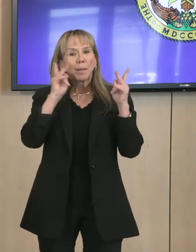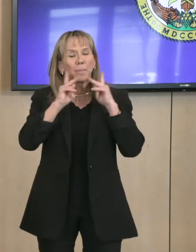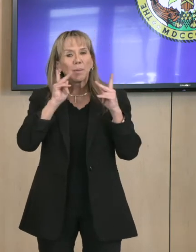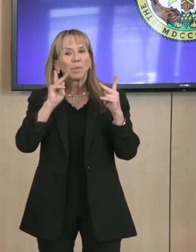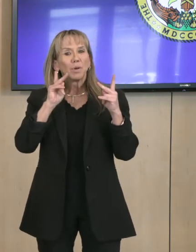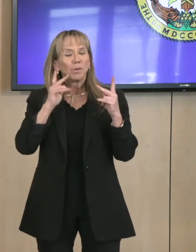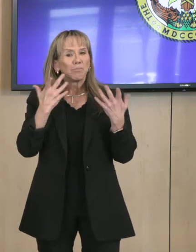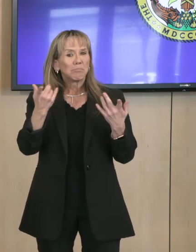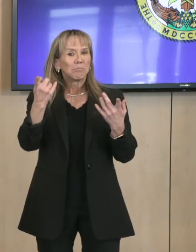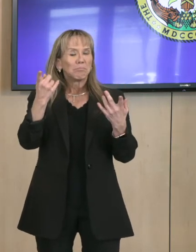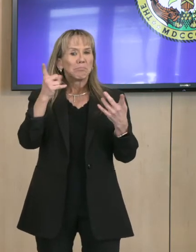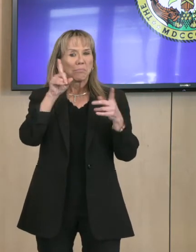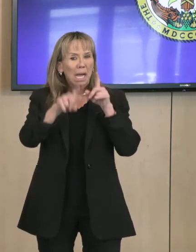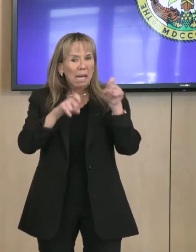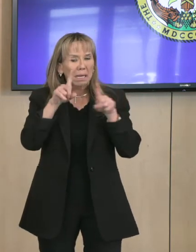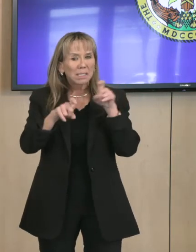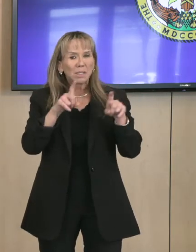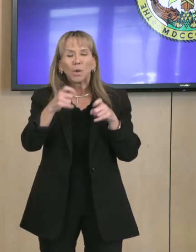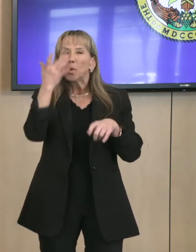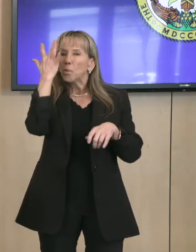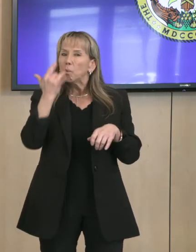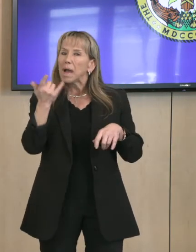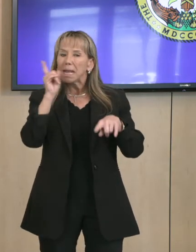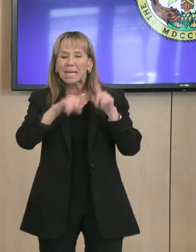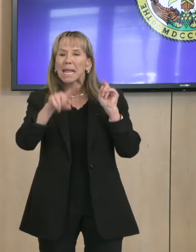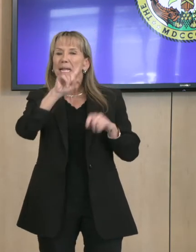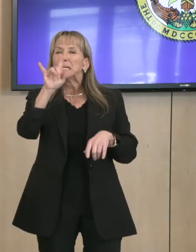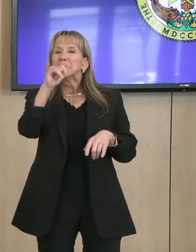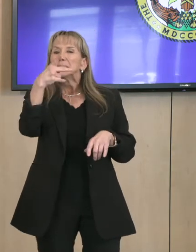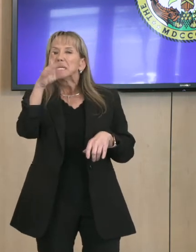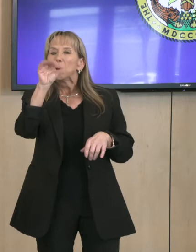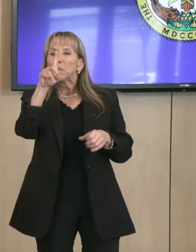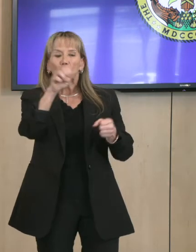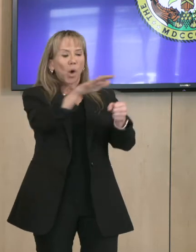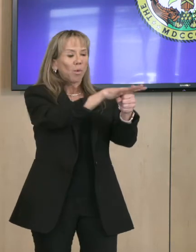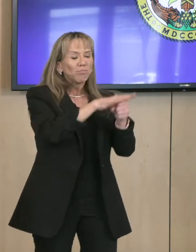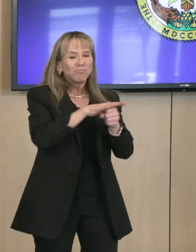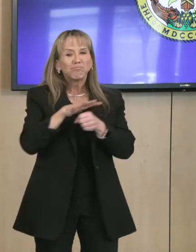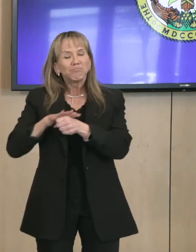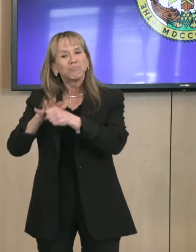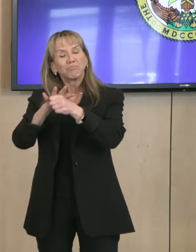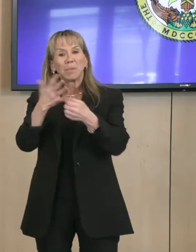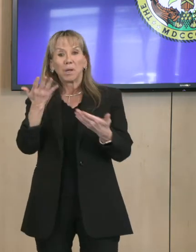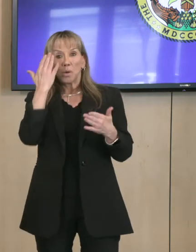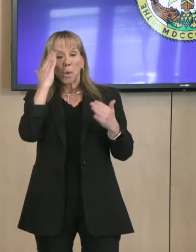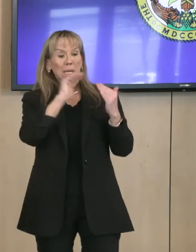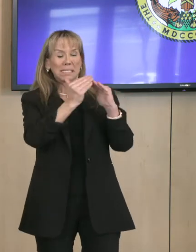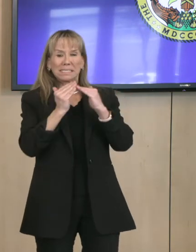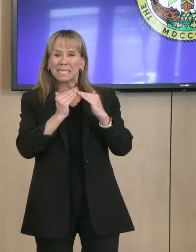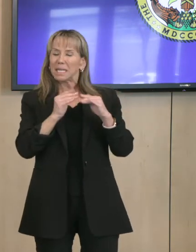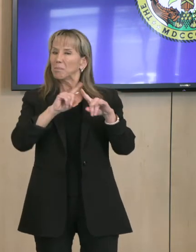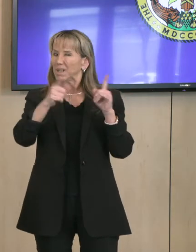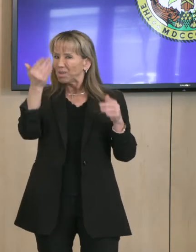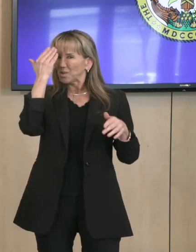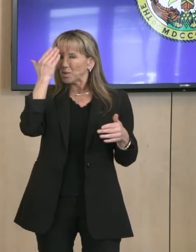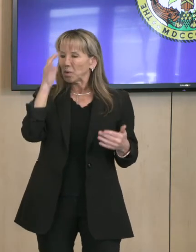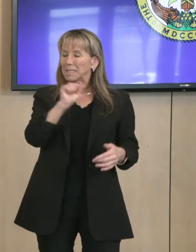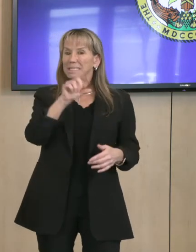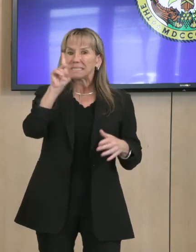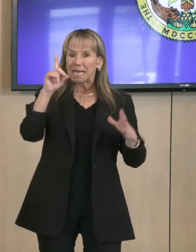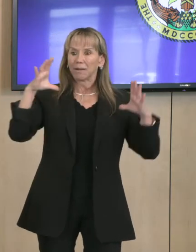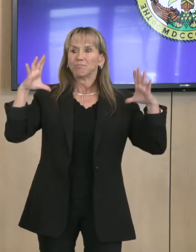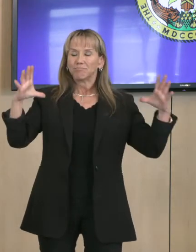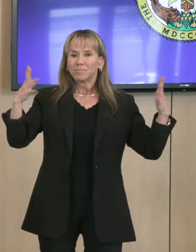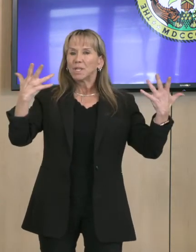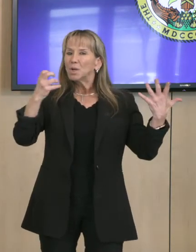asking, why can't we break down cases by zip code? We have by city, but geographically, the city of San Diego is enormous.